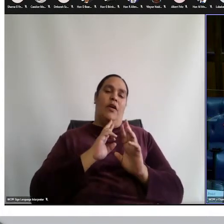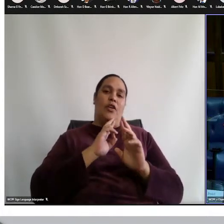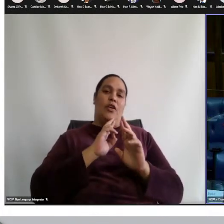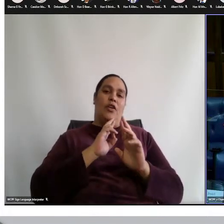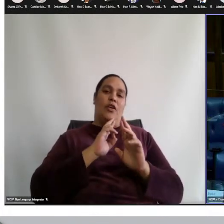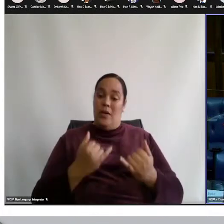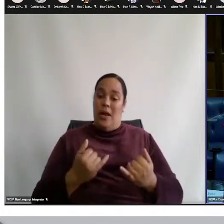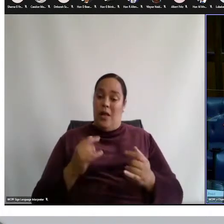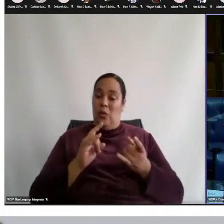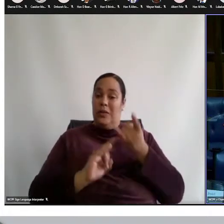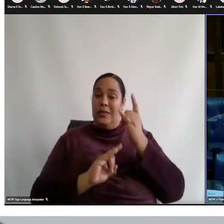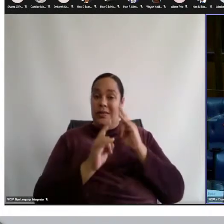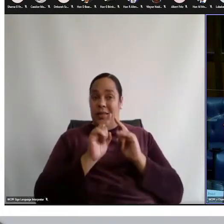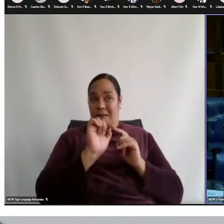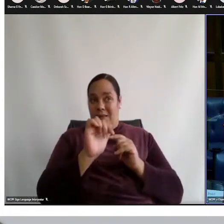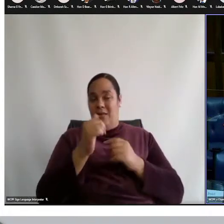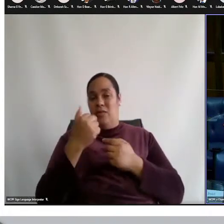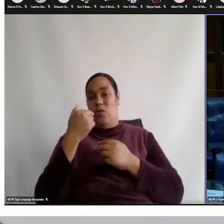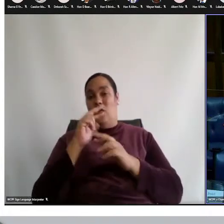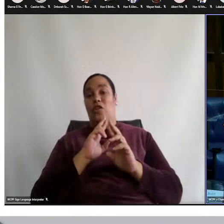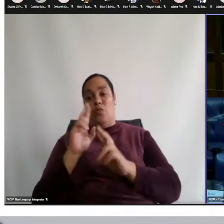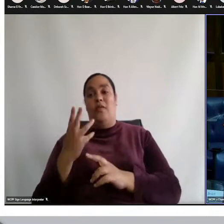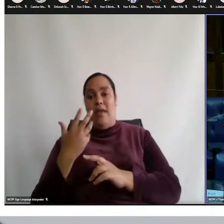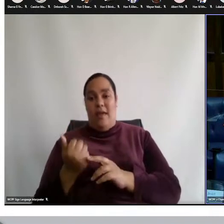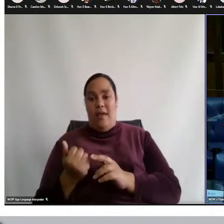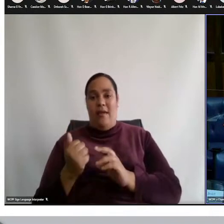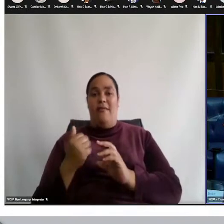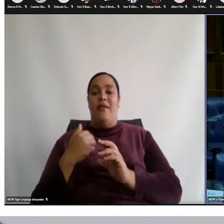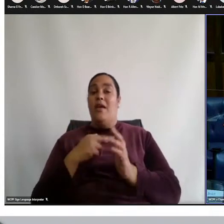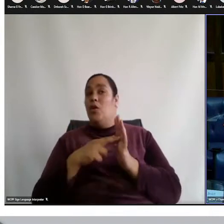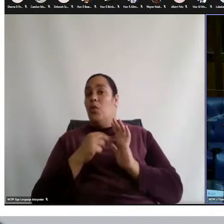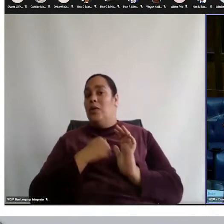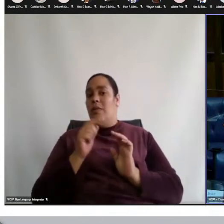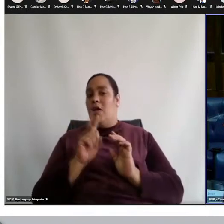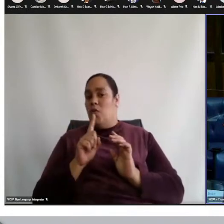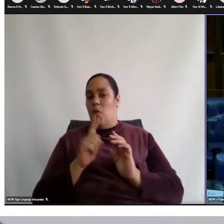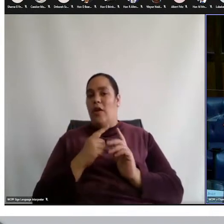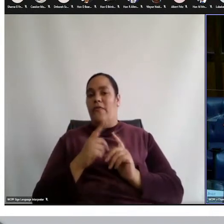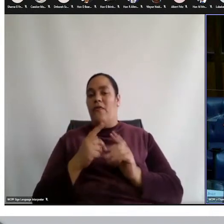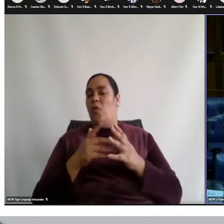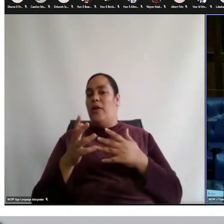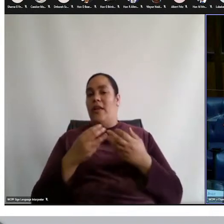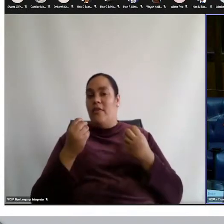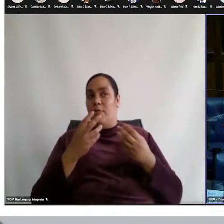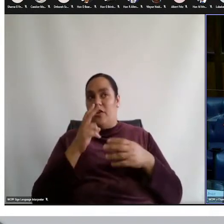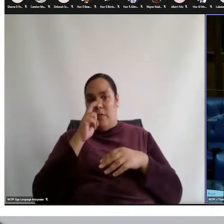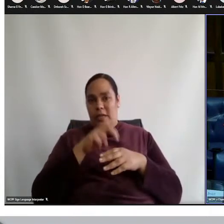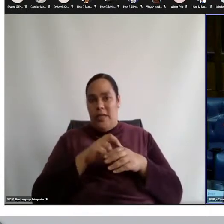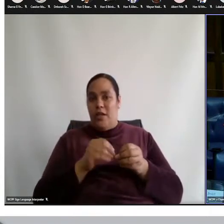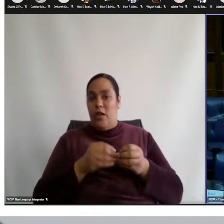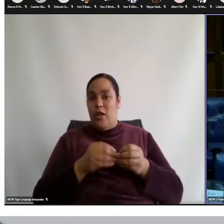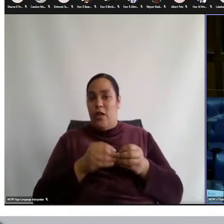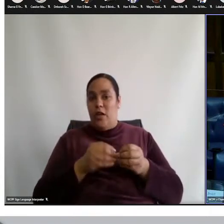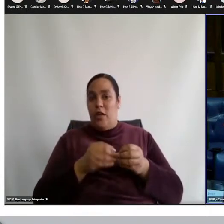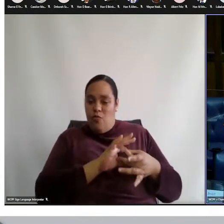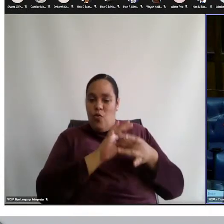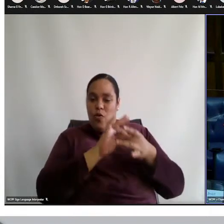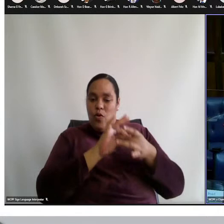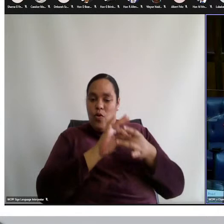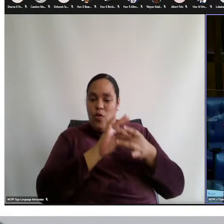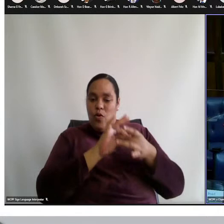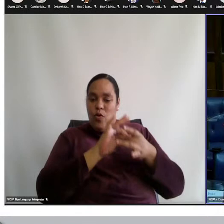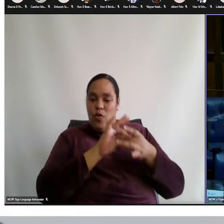city has been responsive to my request for the relevant information and documentation relating to the